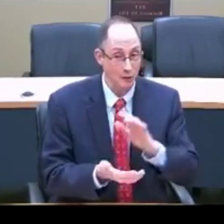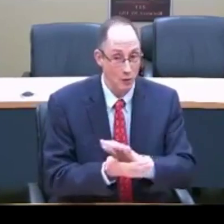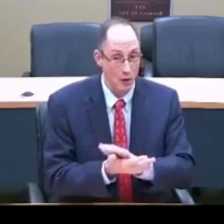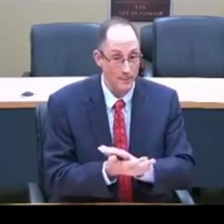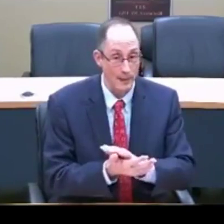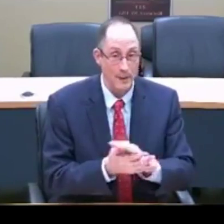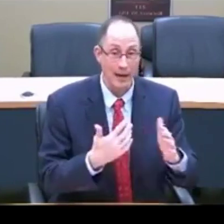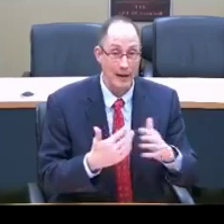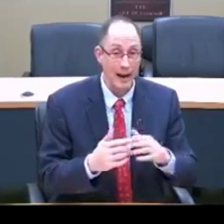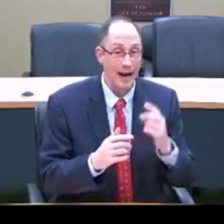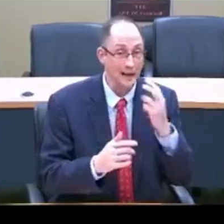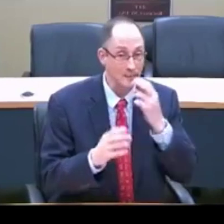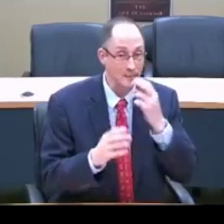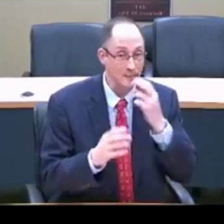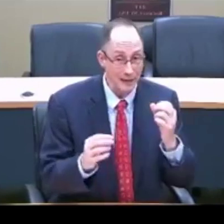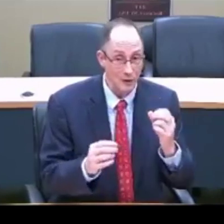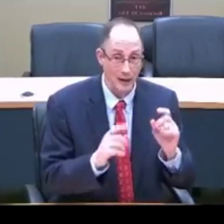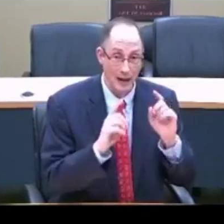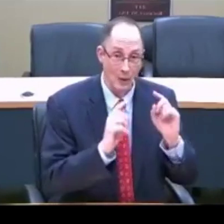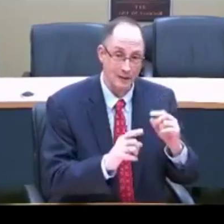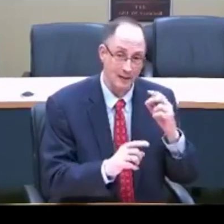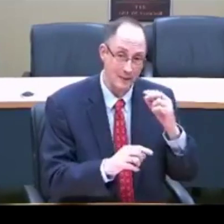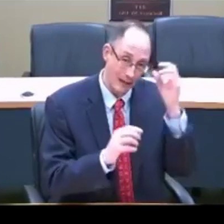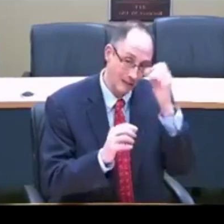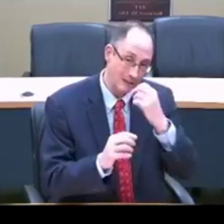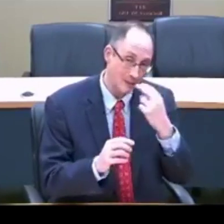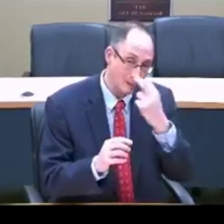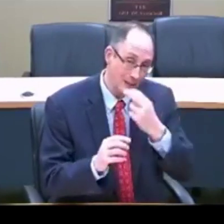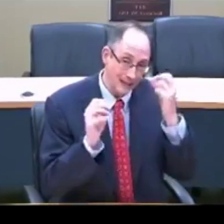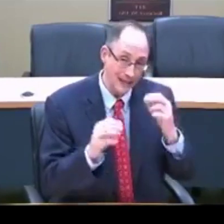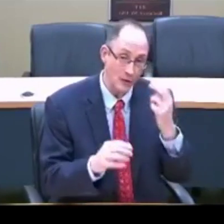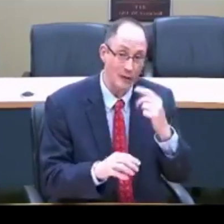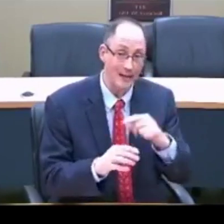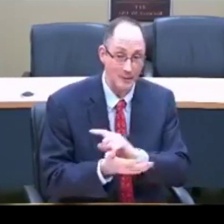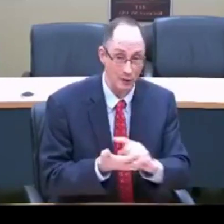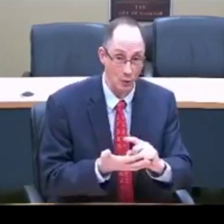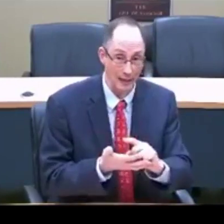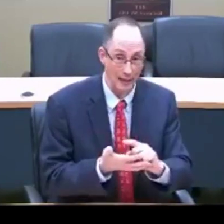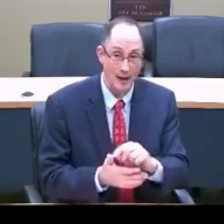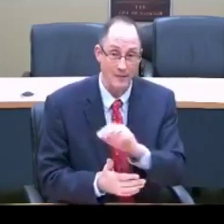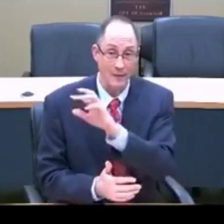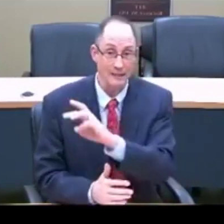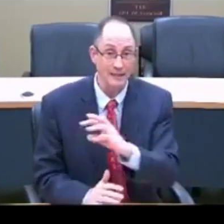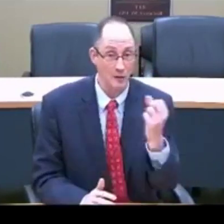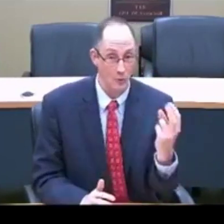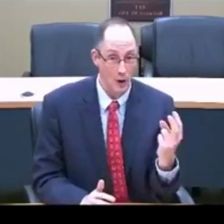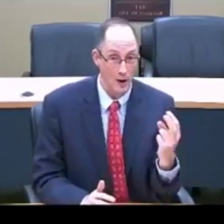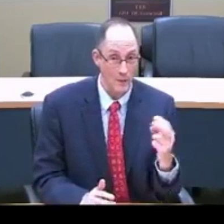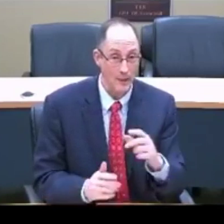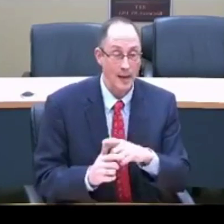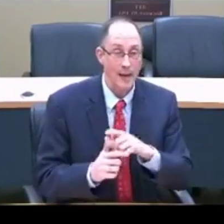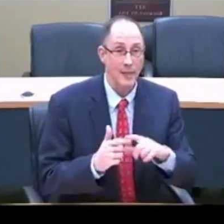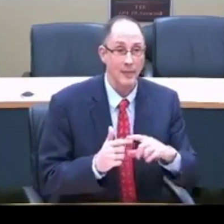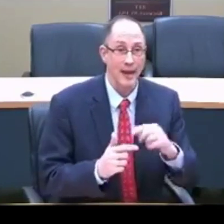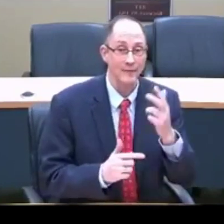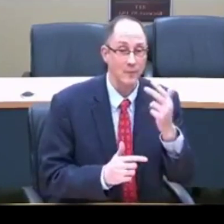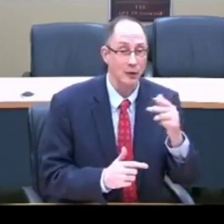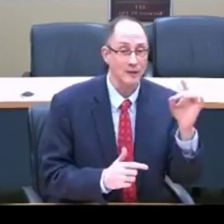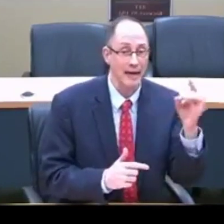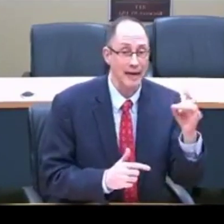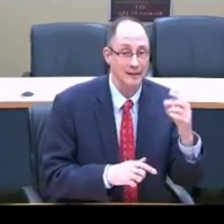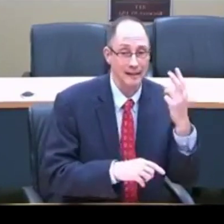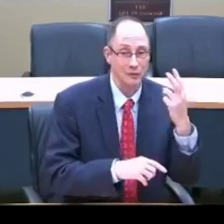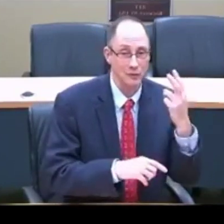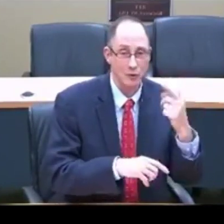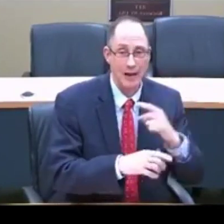school. But anyway, I had a speech teacher. I went to see my speech teacher three times a week from six to 12. Then from 13,